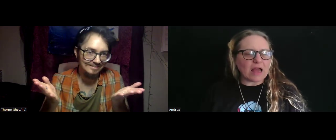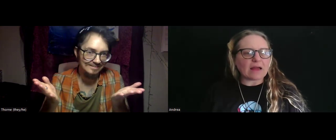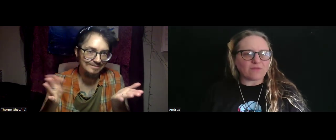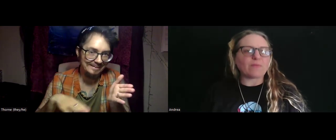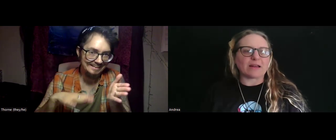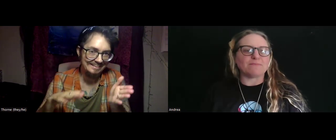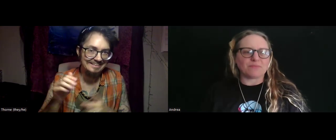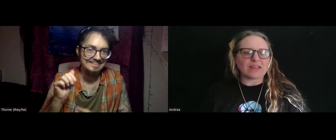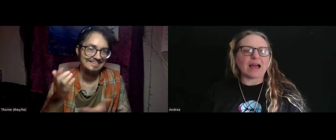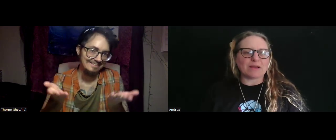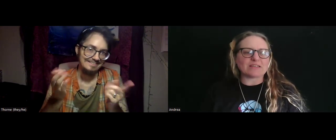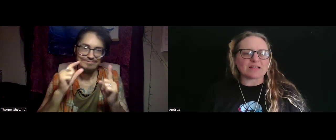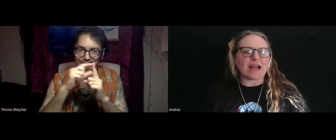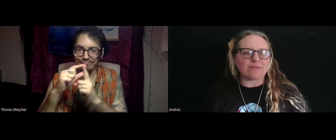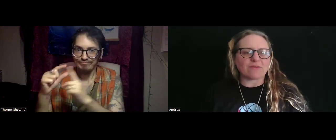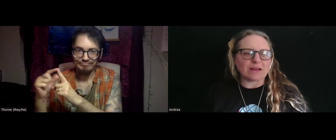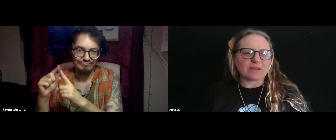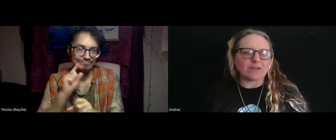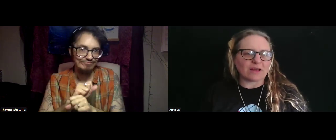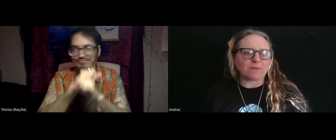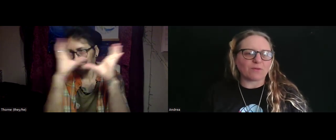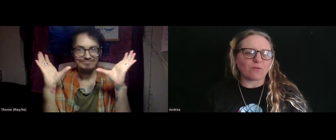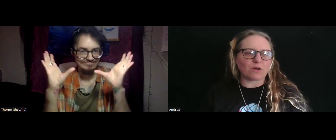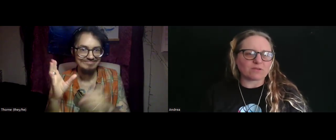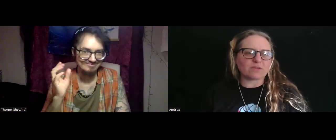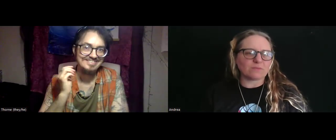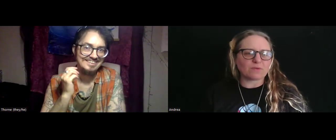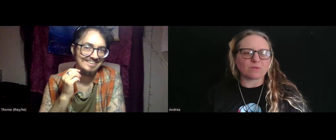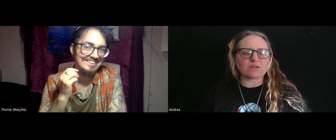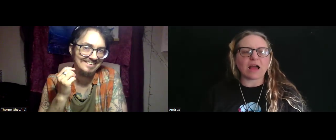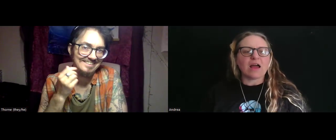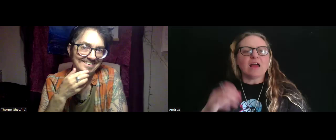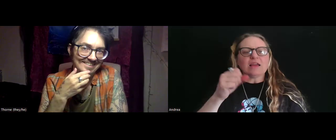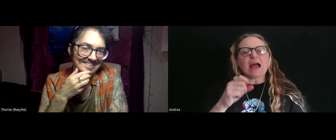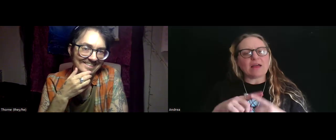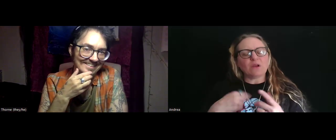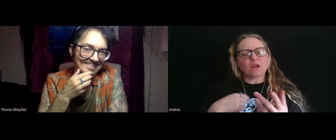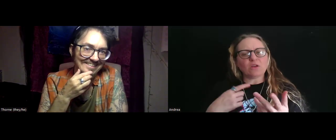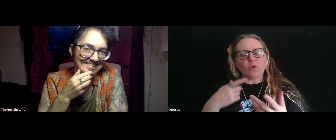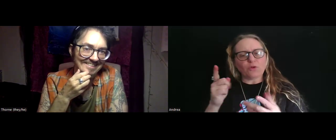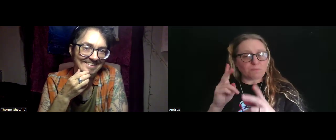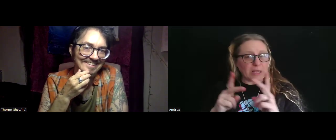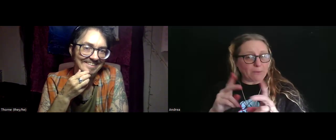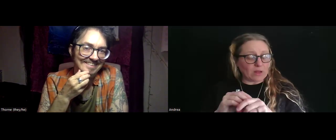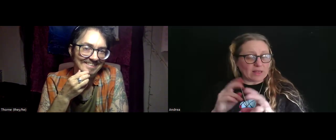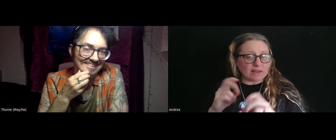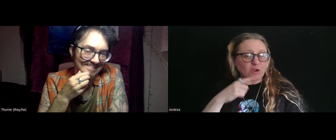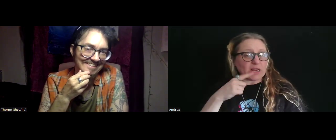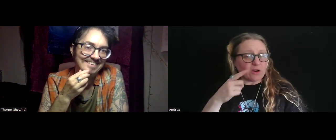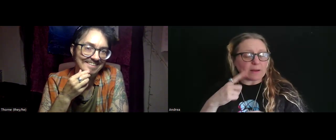ad verbatim. Yeah, basically ad verbatim, like per words yeah. Yeah, and those people they're hearing, but